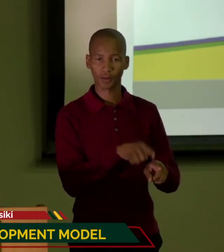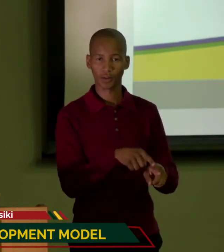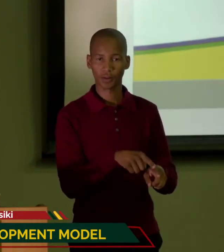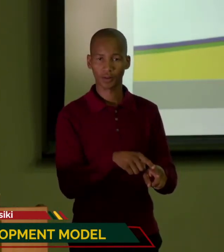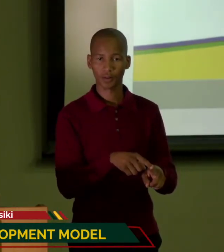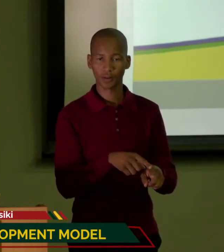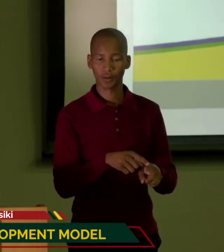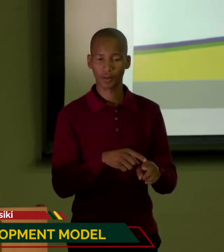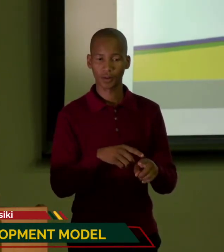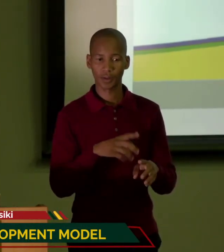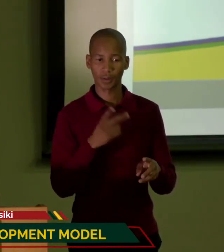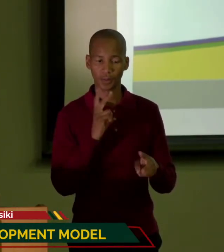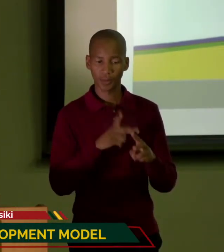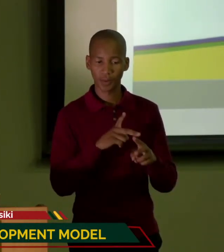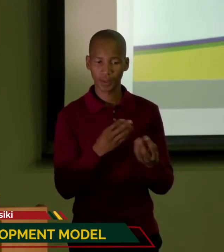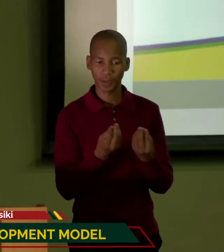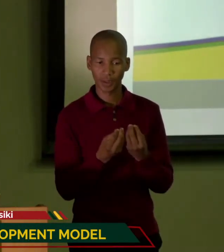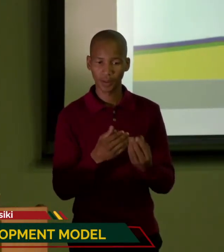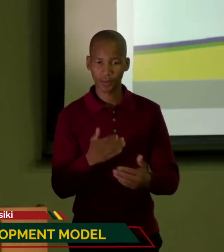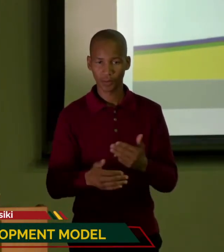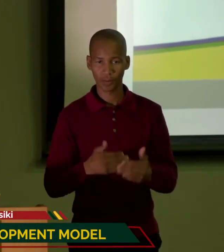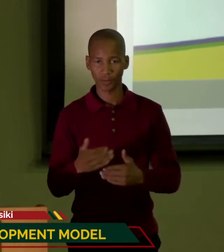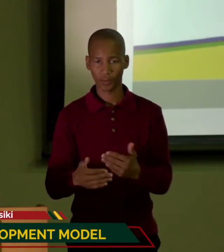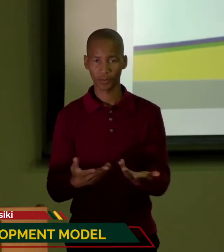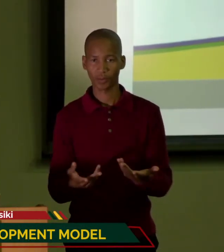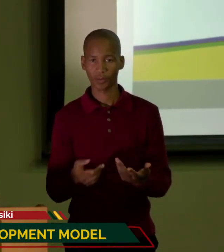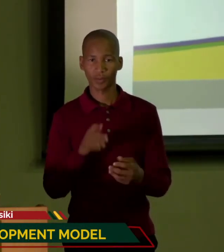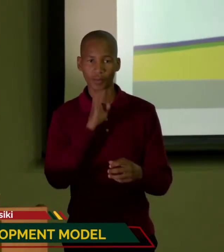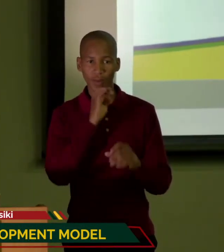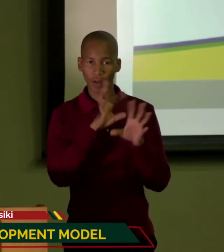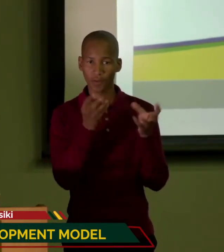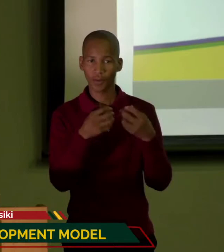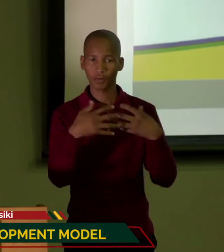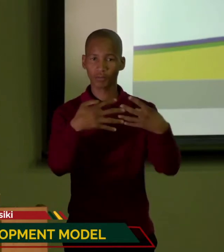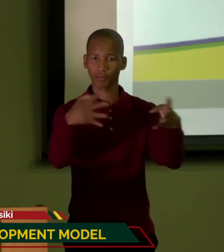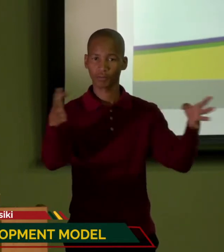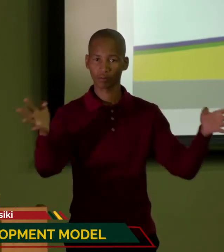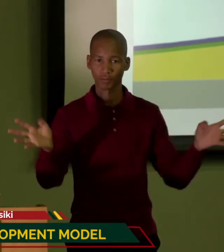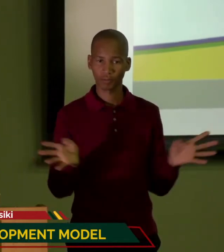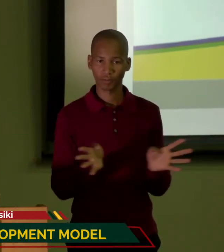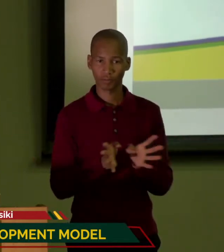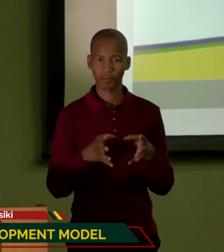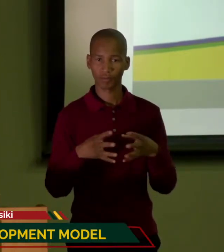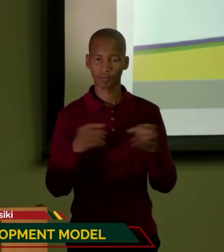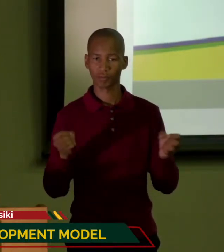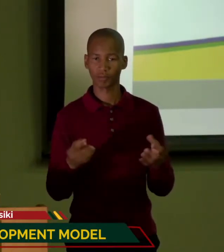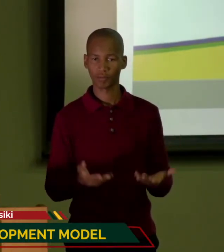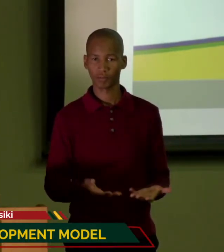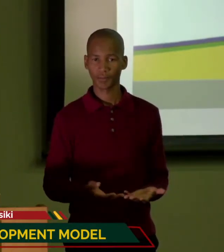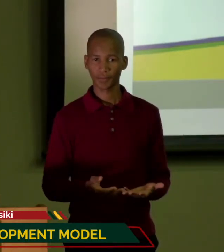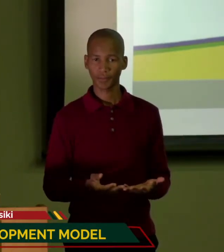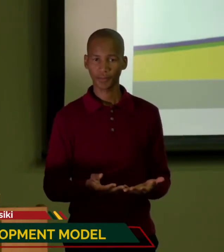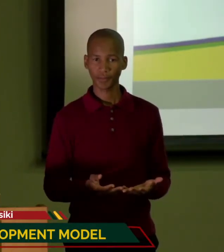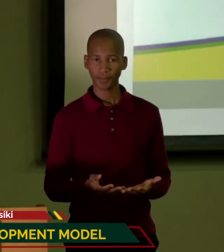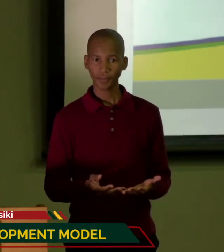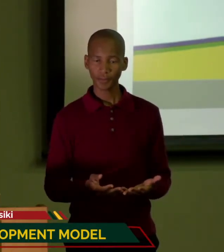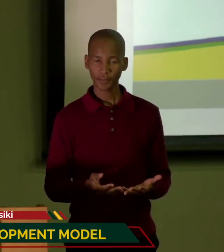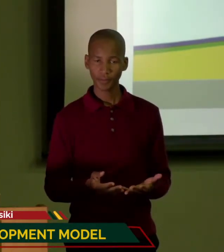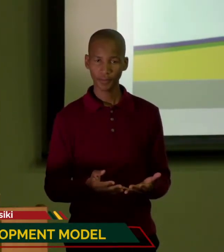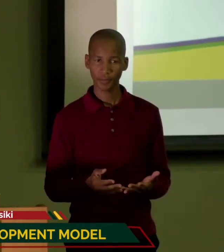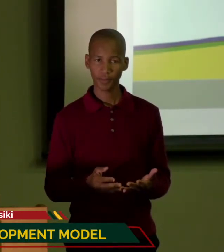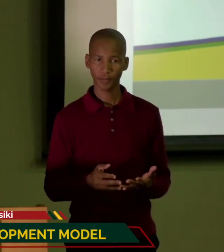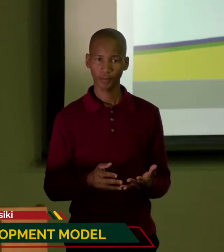processing yethu igqityile ukubiywa phayana bekukhe kwangathi izawuba industrial